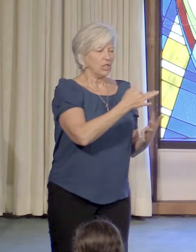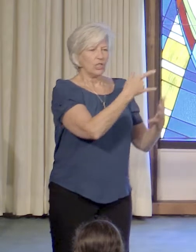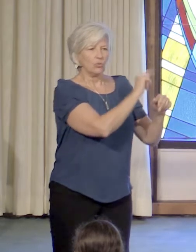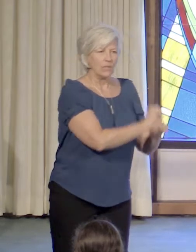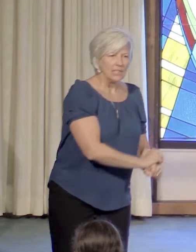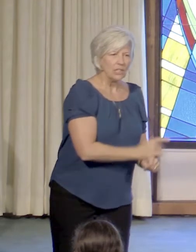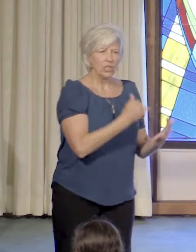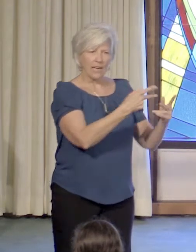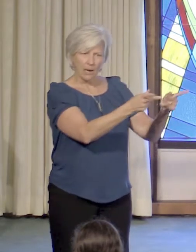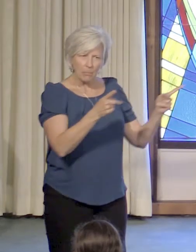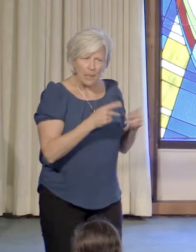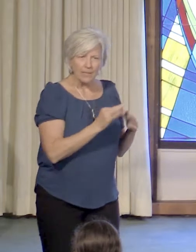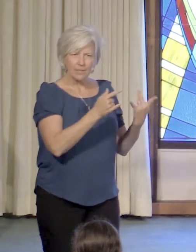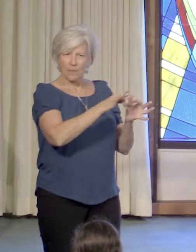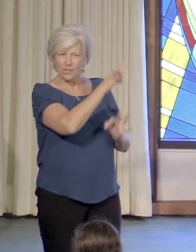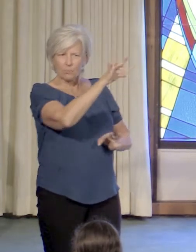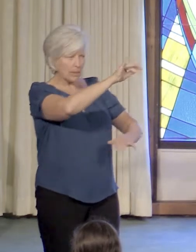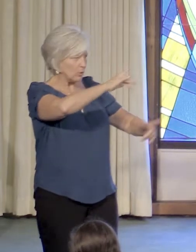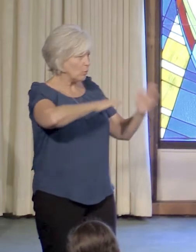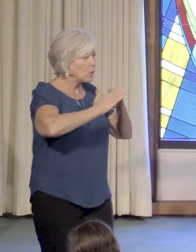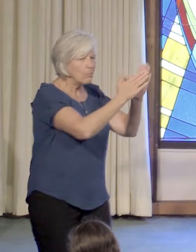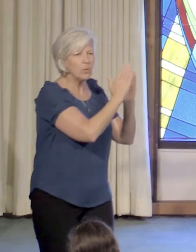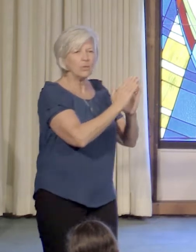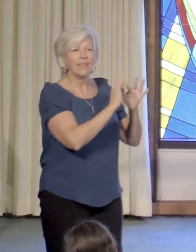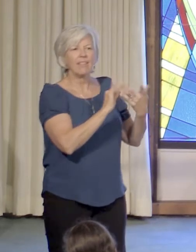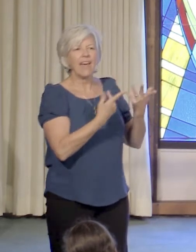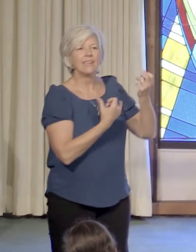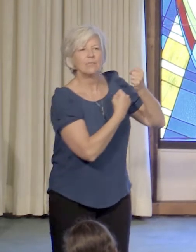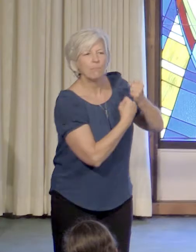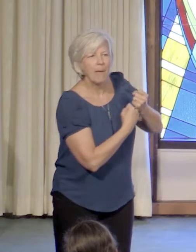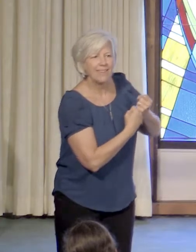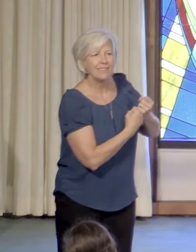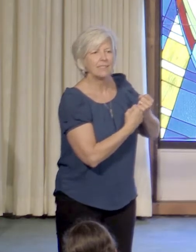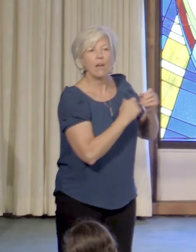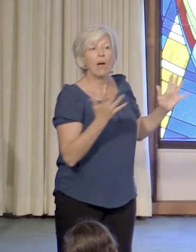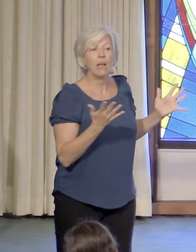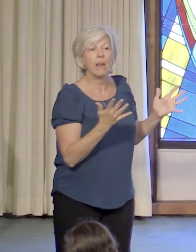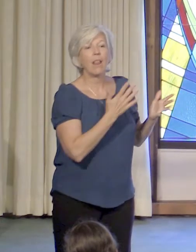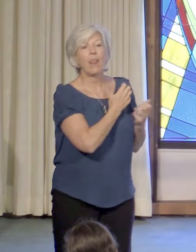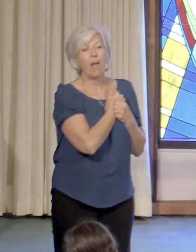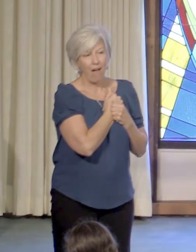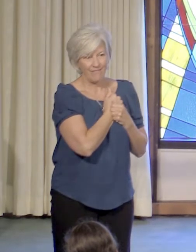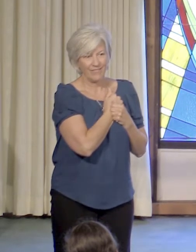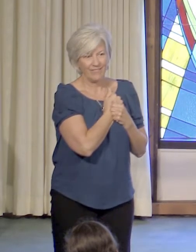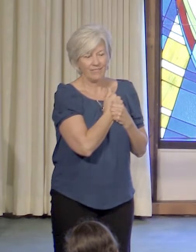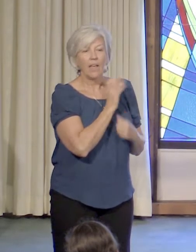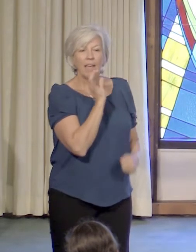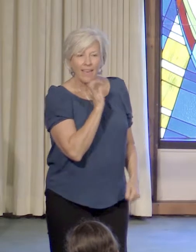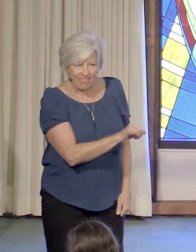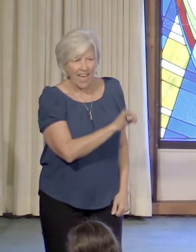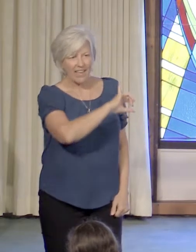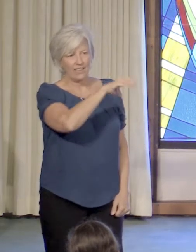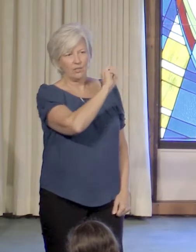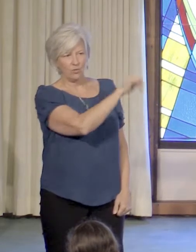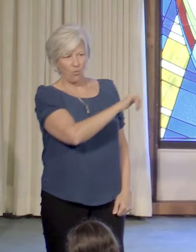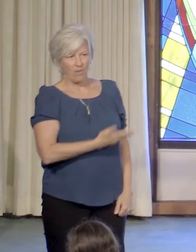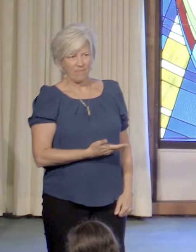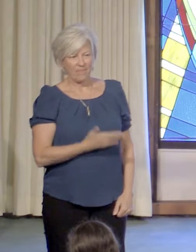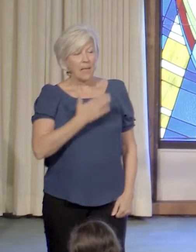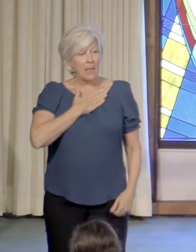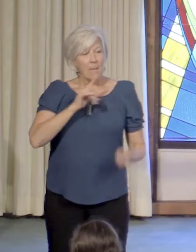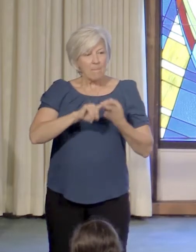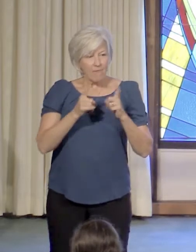spiritual community that is based on love, which leads to joy. You know, my friends who study the Course